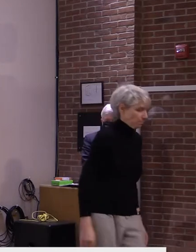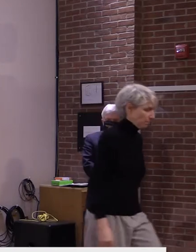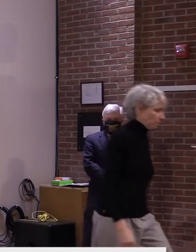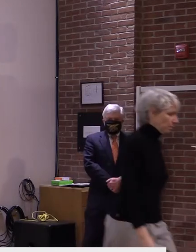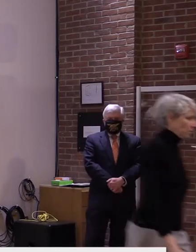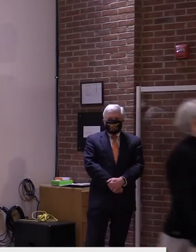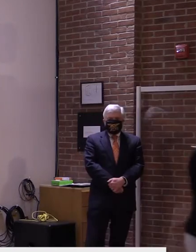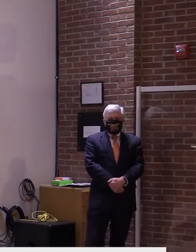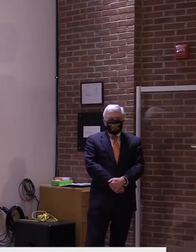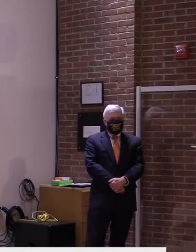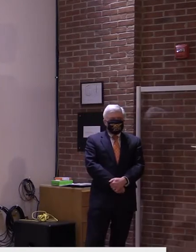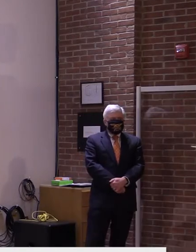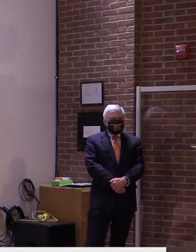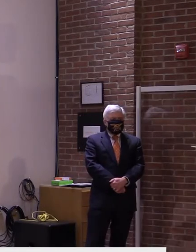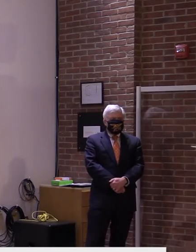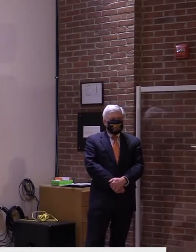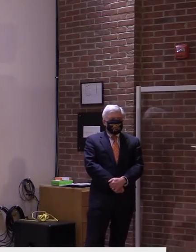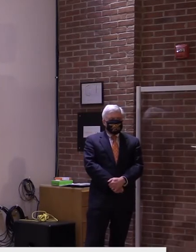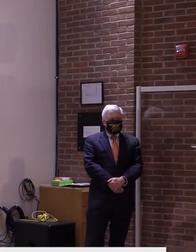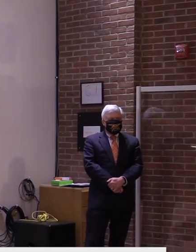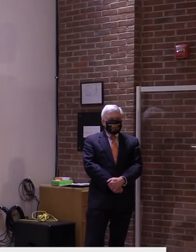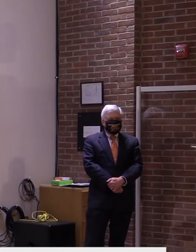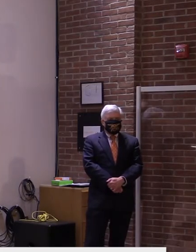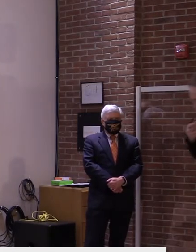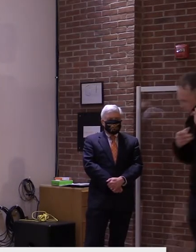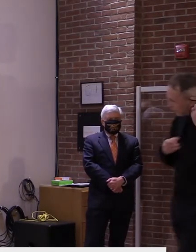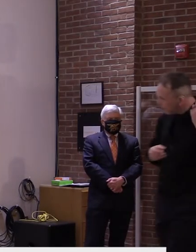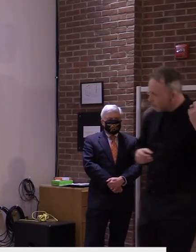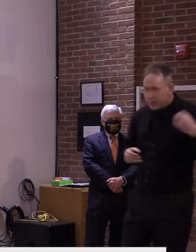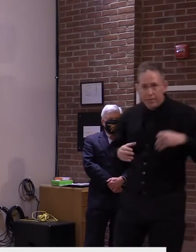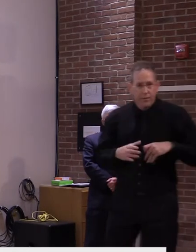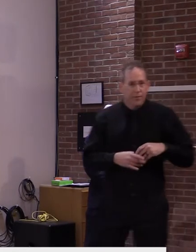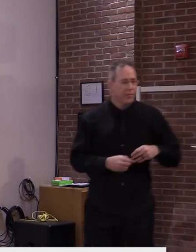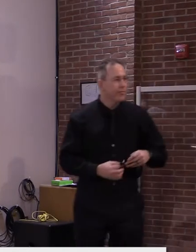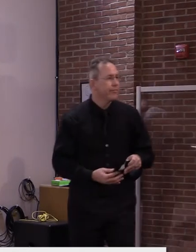Thank you, Dr. Levine. We'll now open it up to questions.